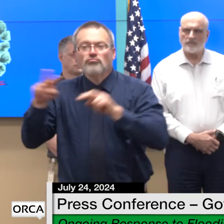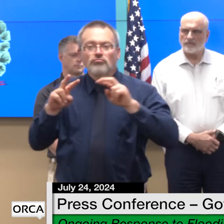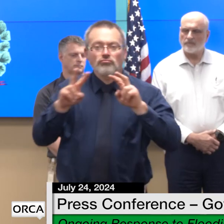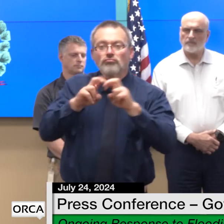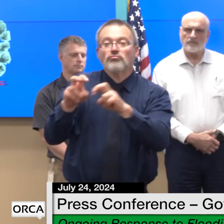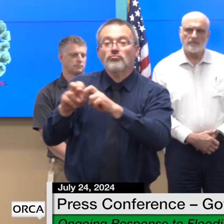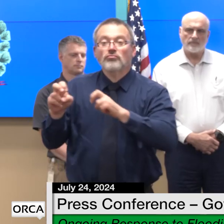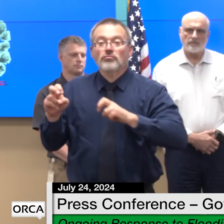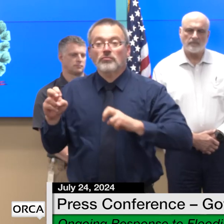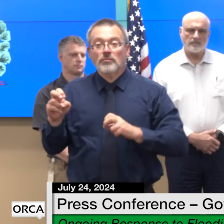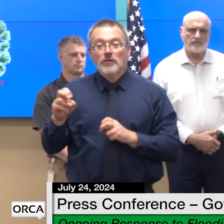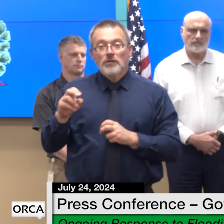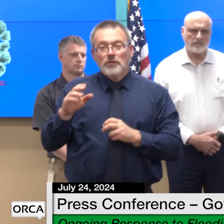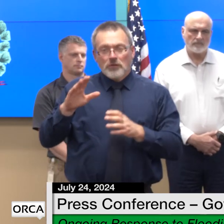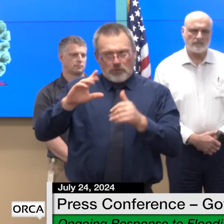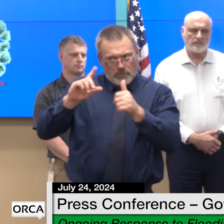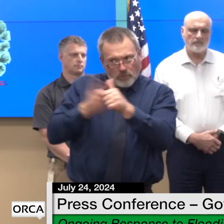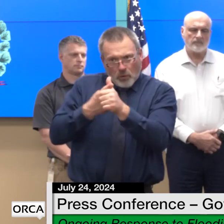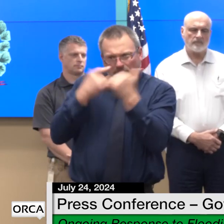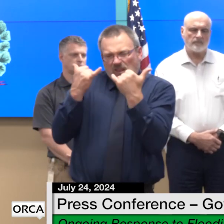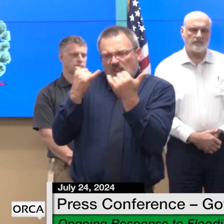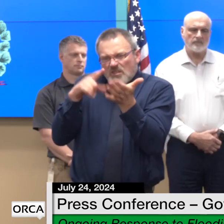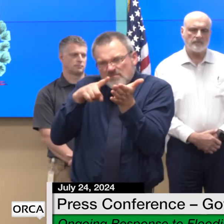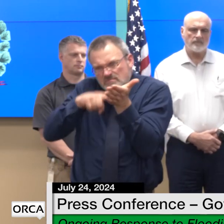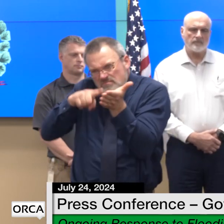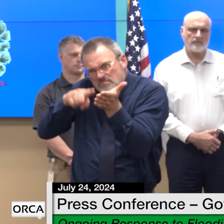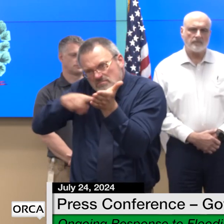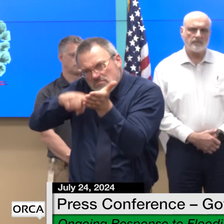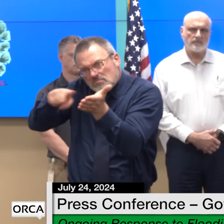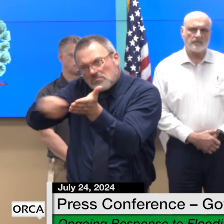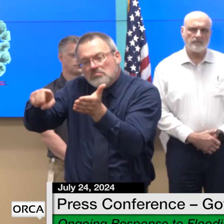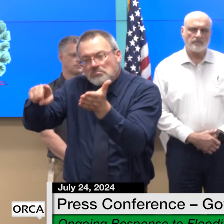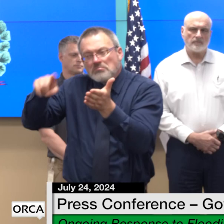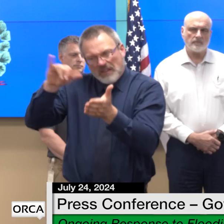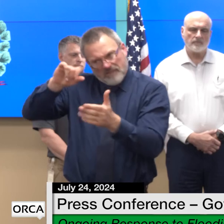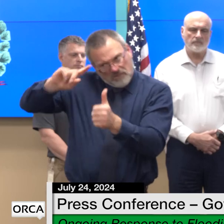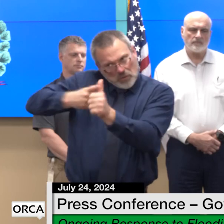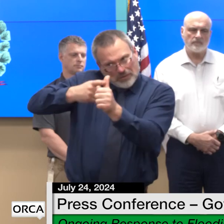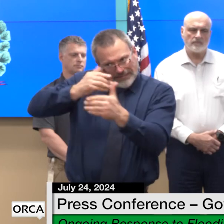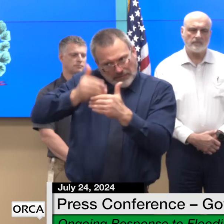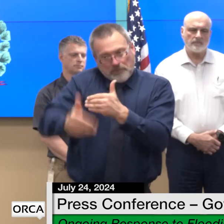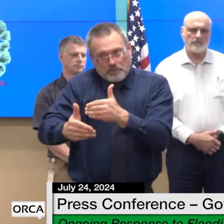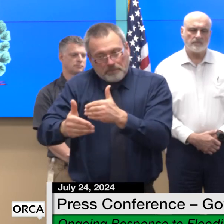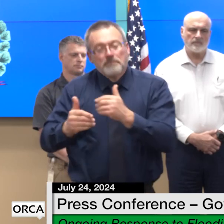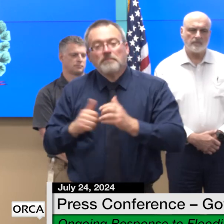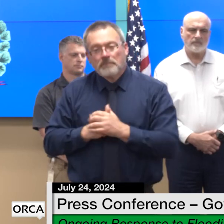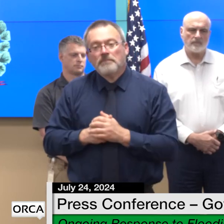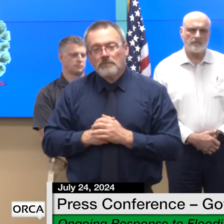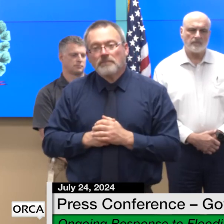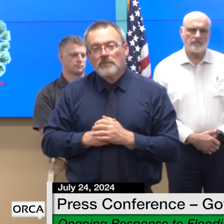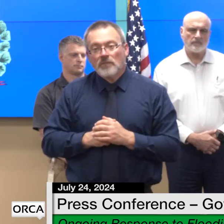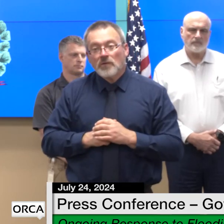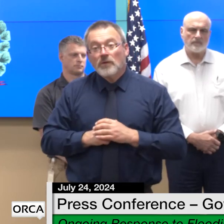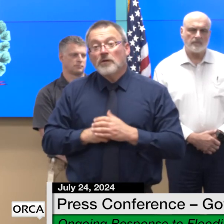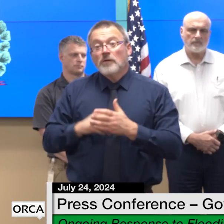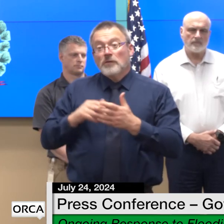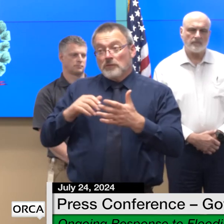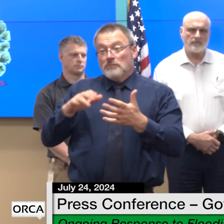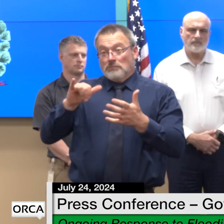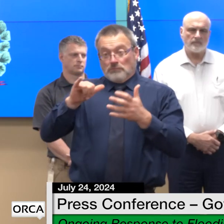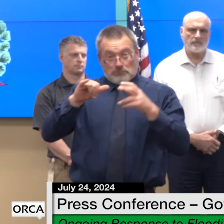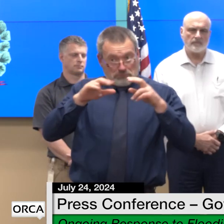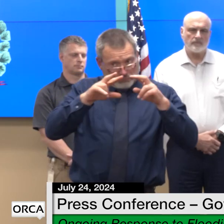initial damage assessment was completed last Friday. This was an assessment of damage done to